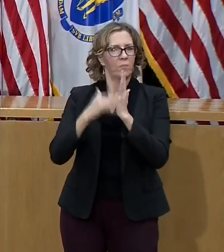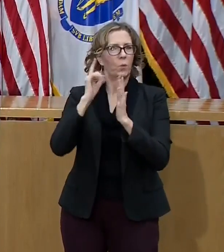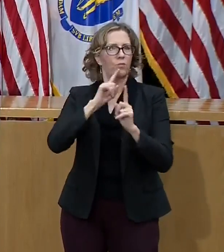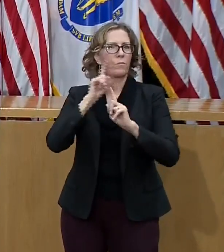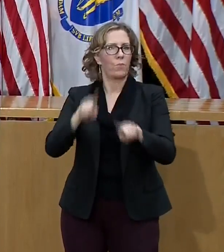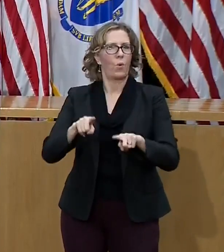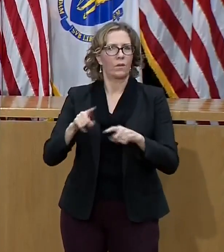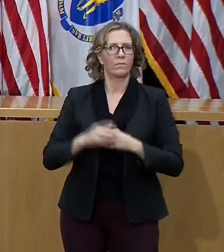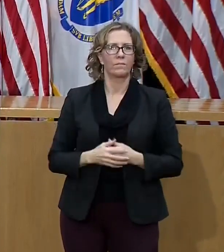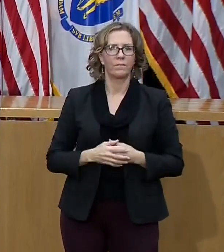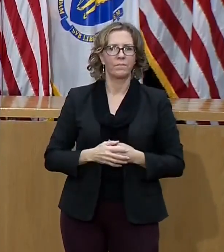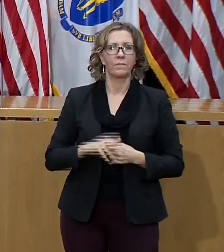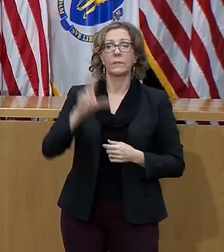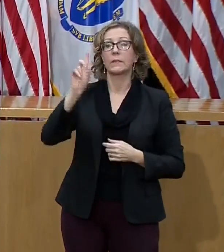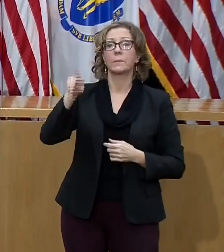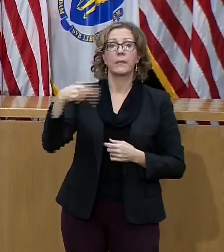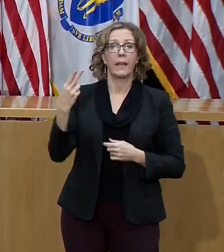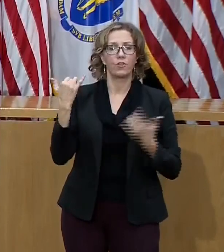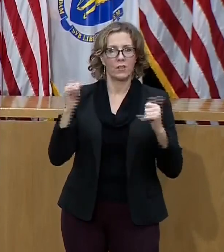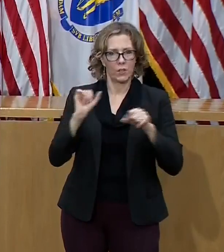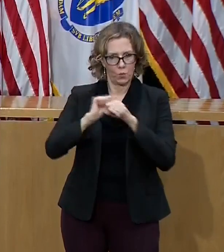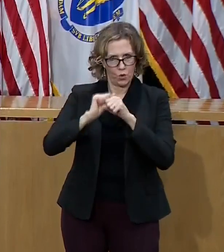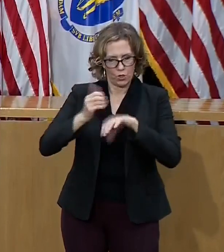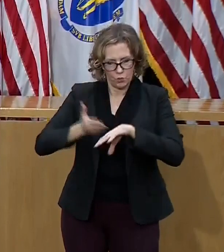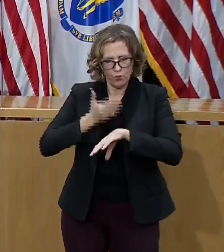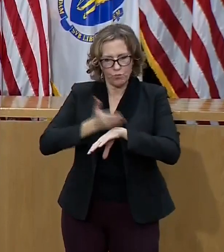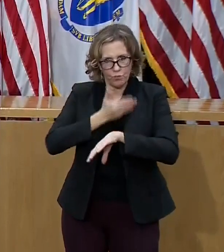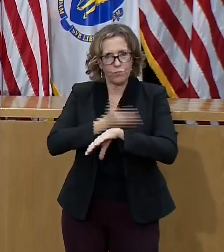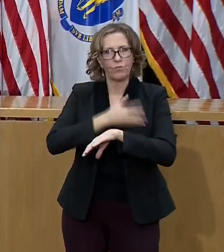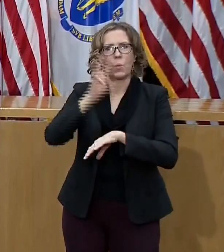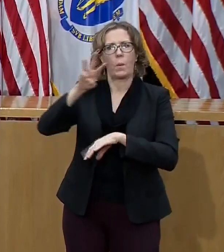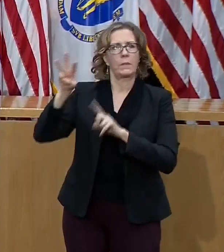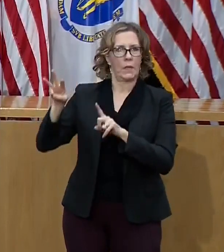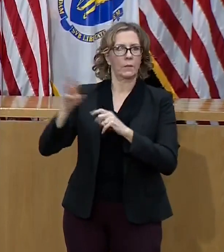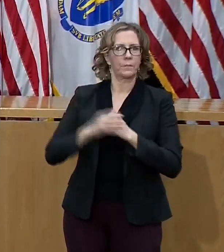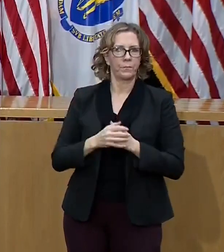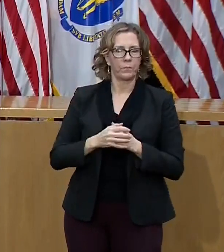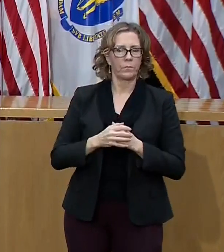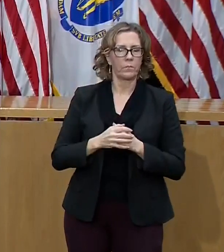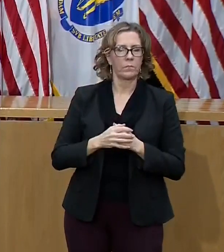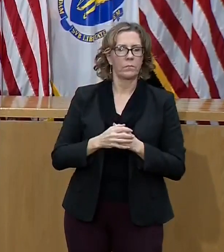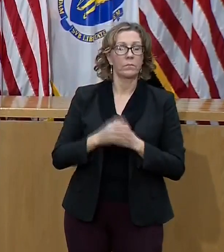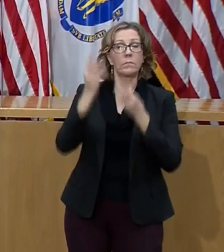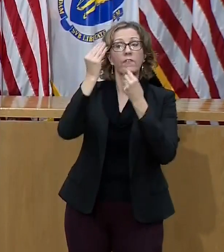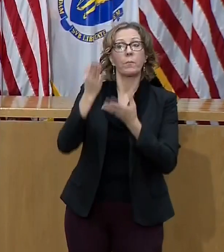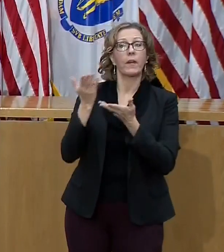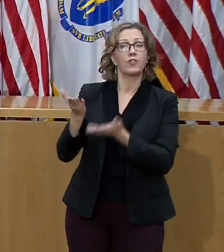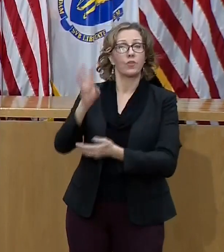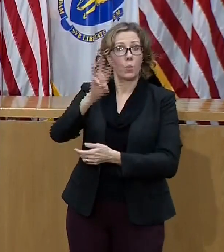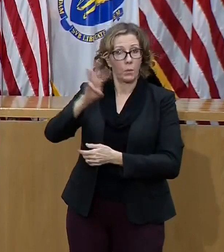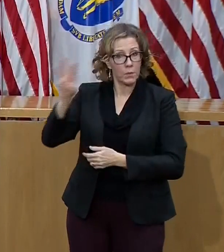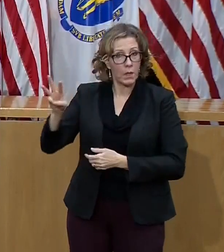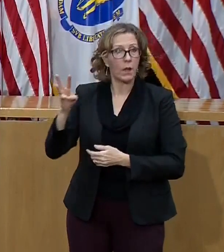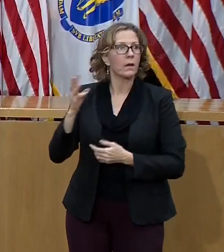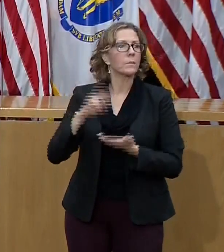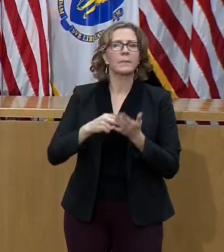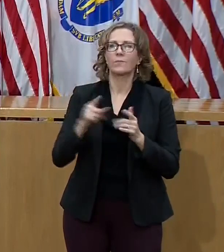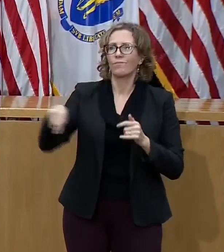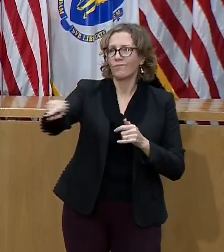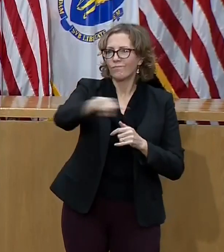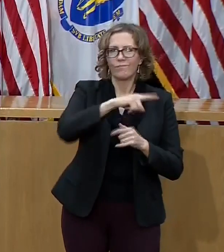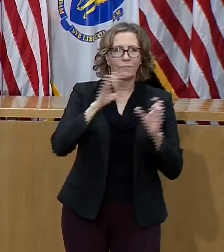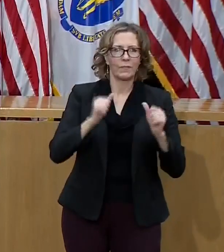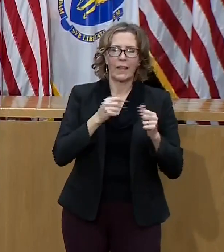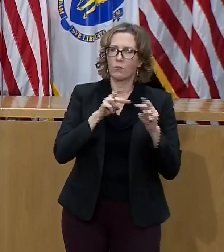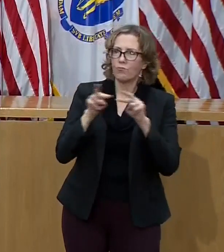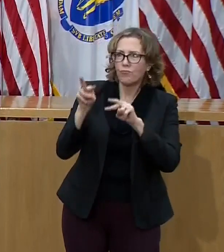new platform. These enhancements will increase the accessibility of the information to make it easier for members of the public to study